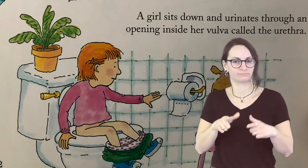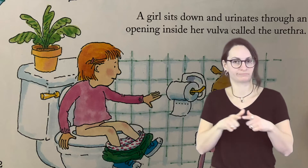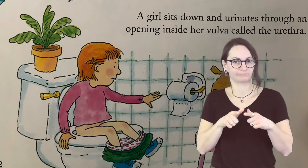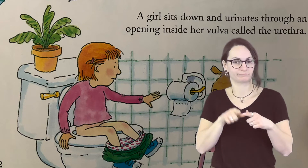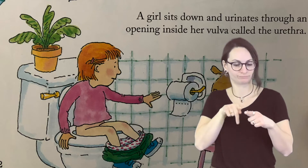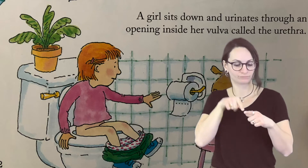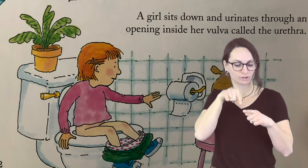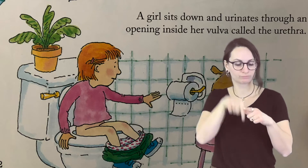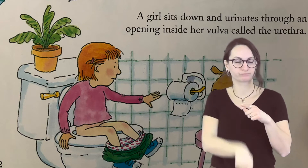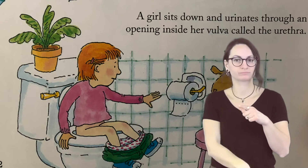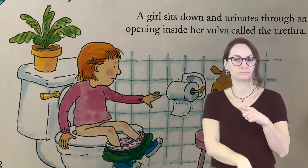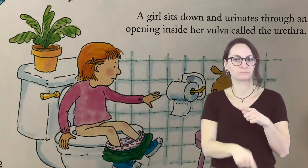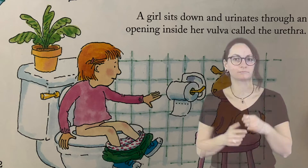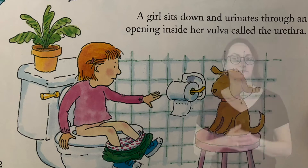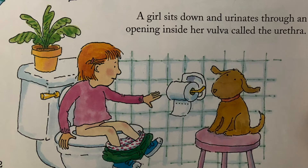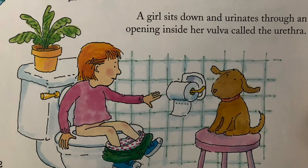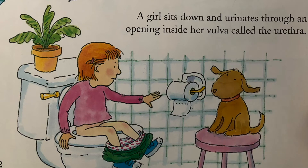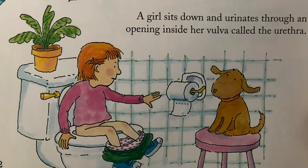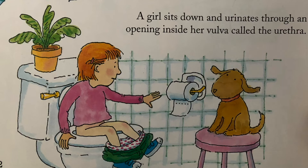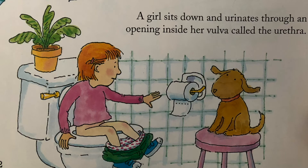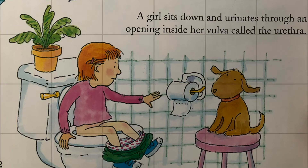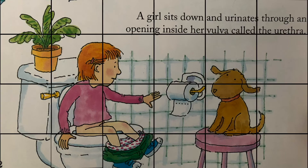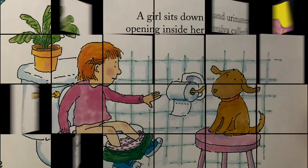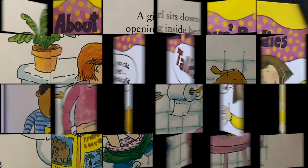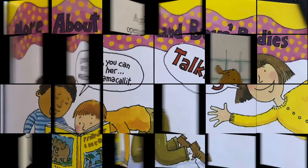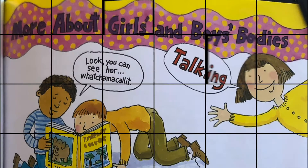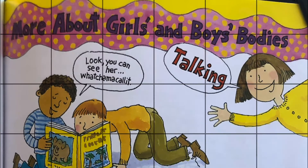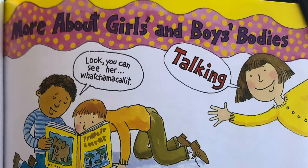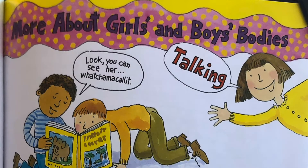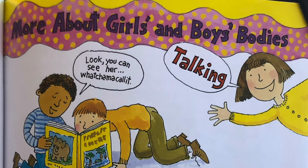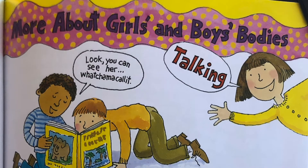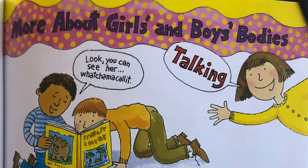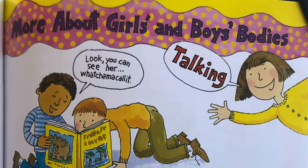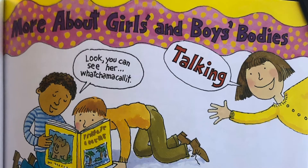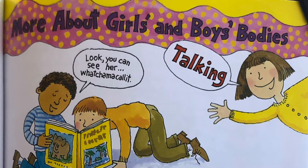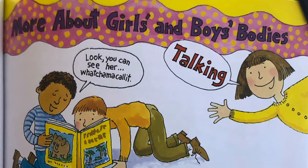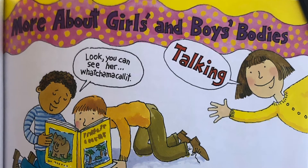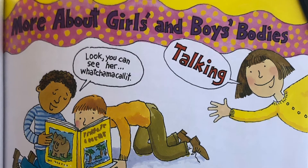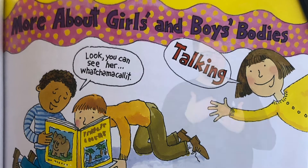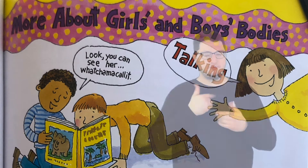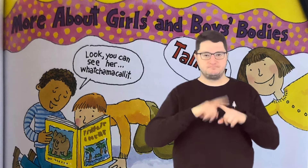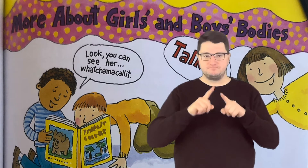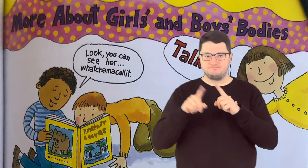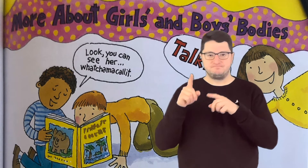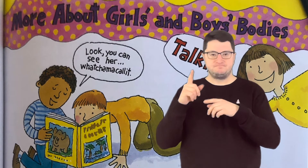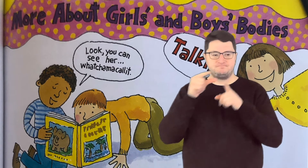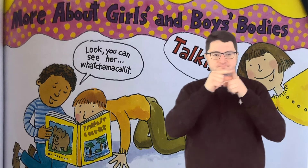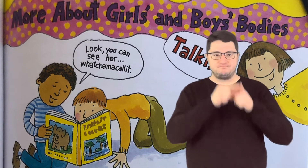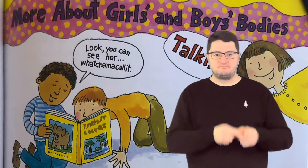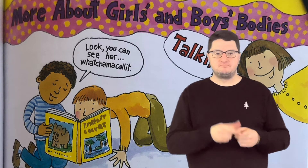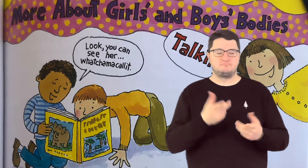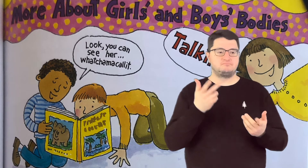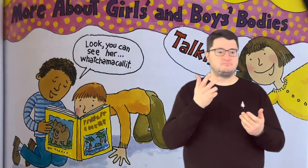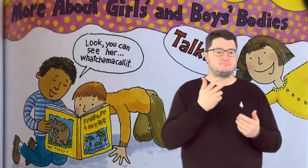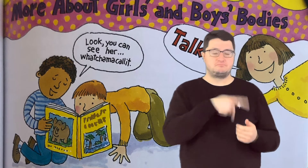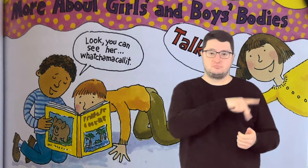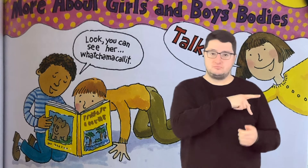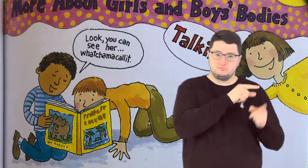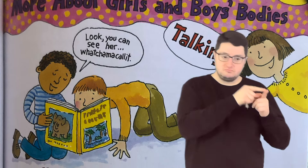urethra. You may hear all kinds of words